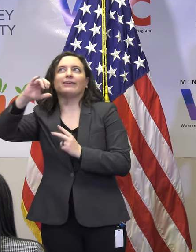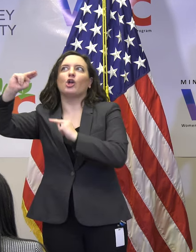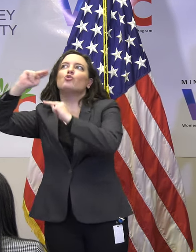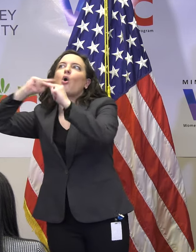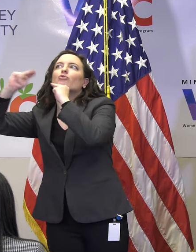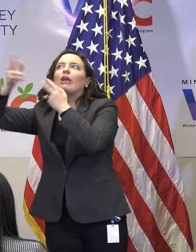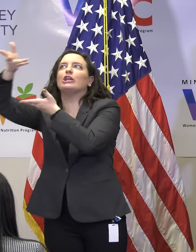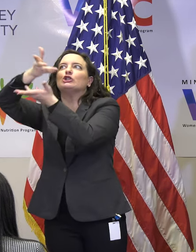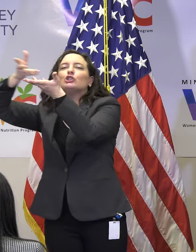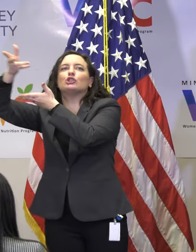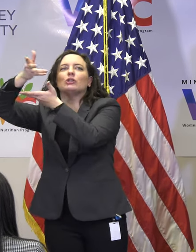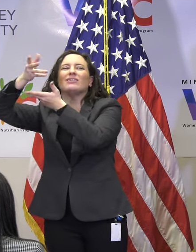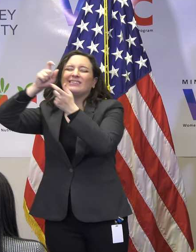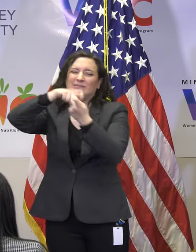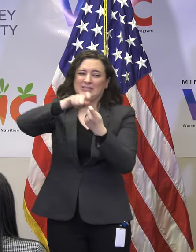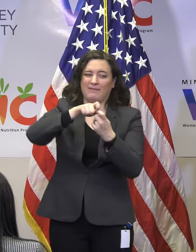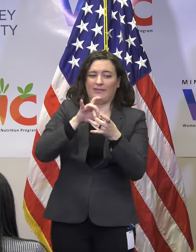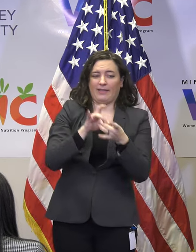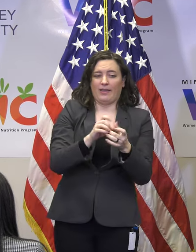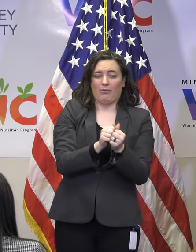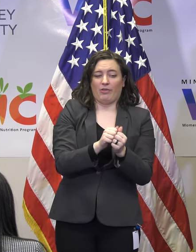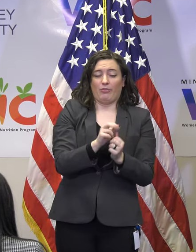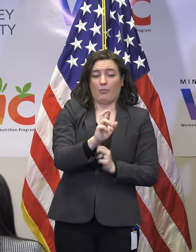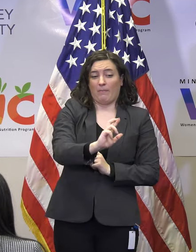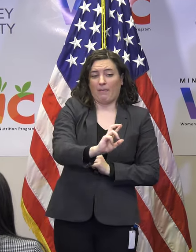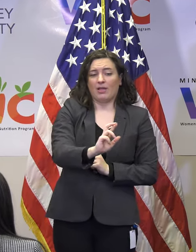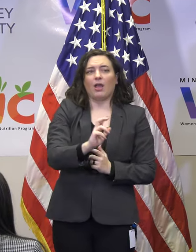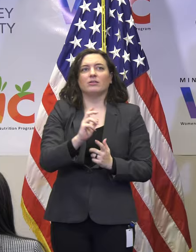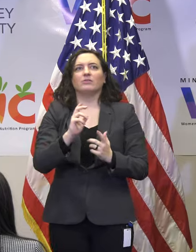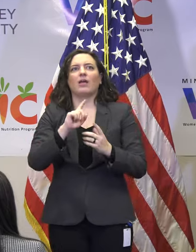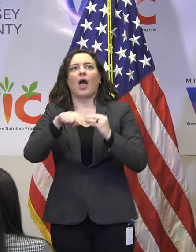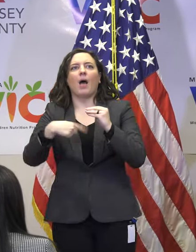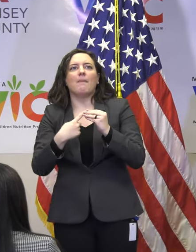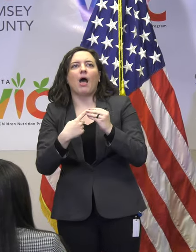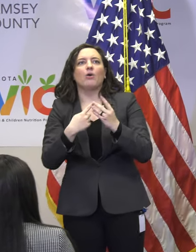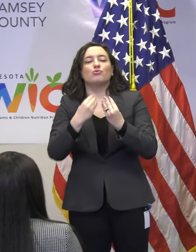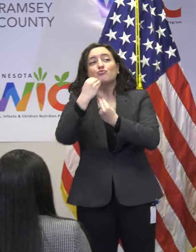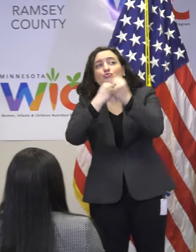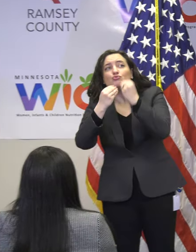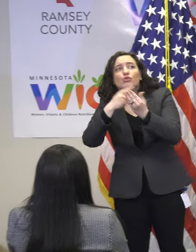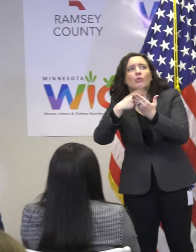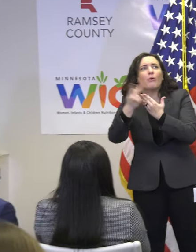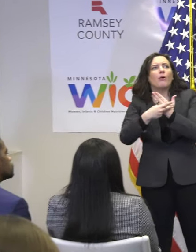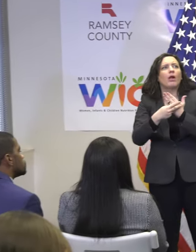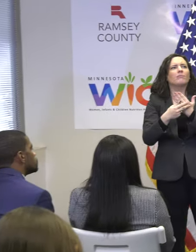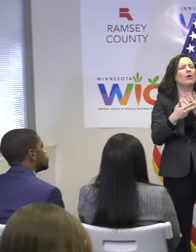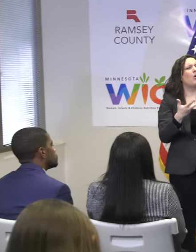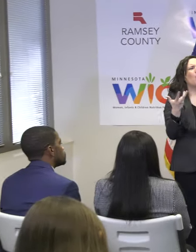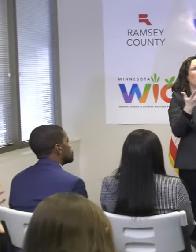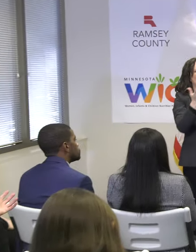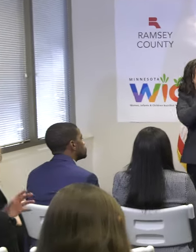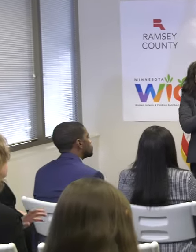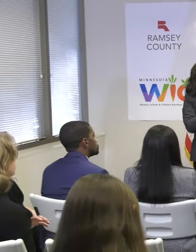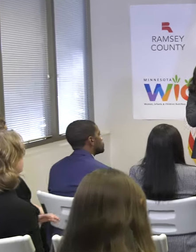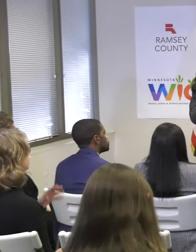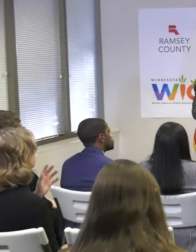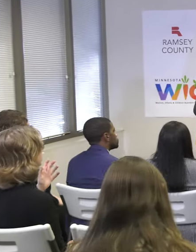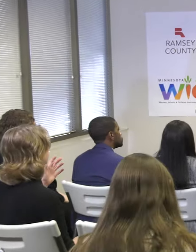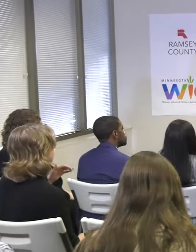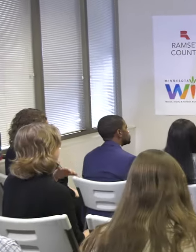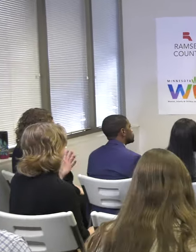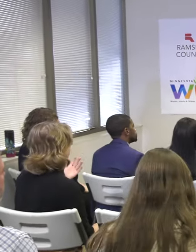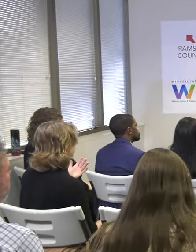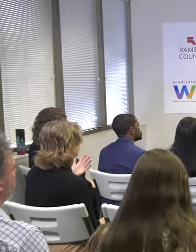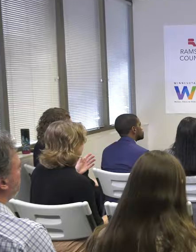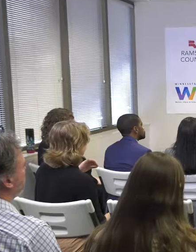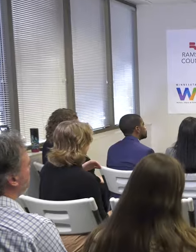on nutrition programs generally? What compromises could potentially be made here, and could it include something